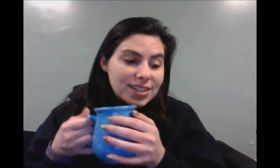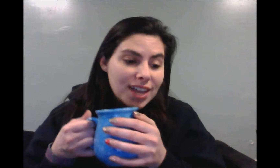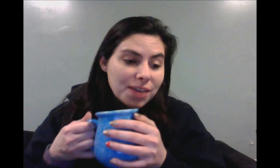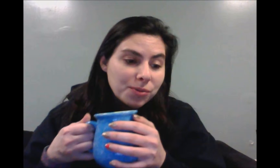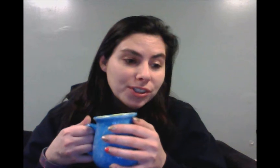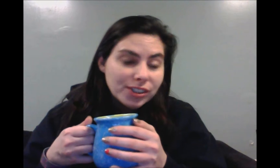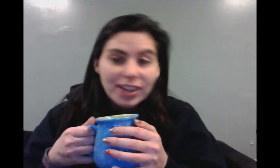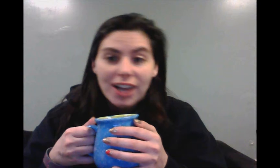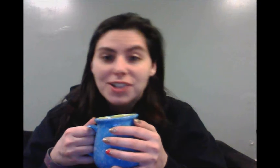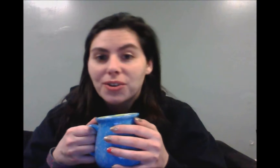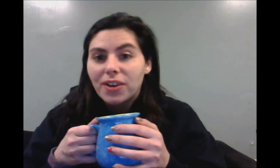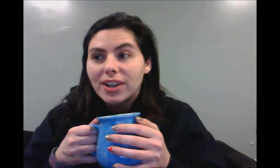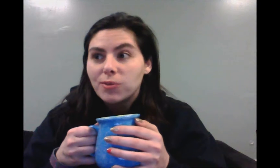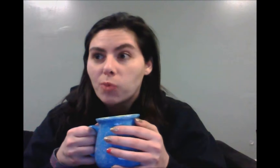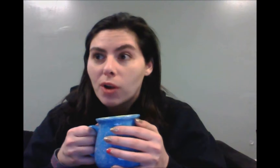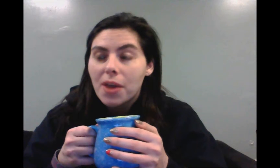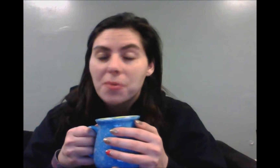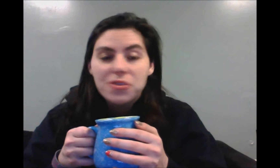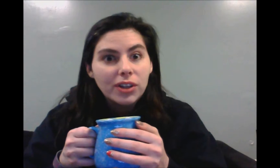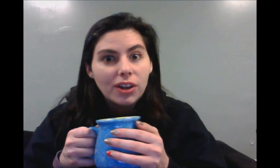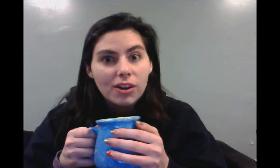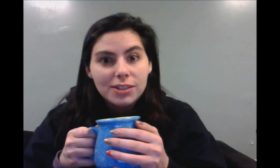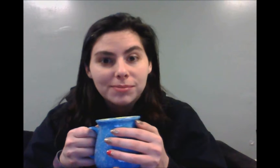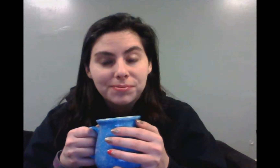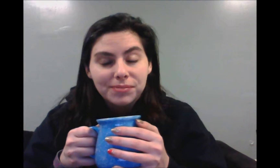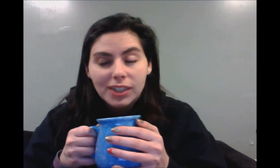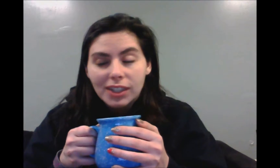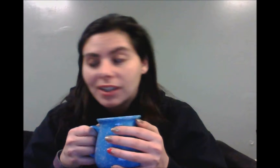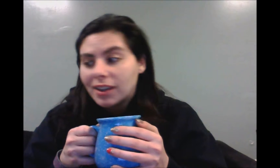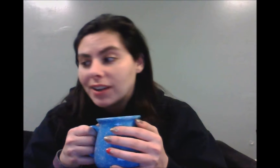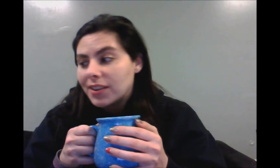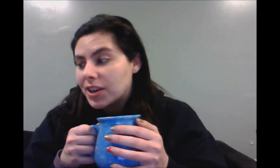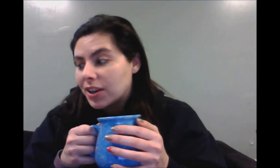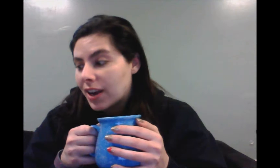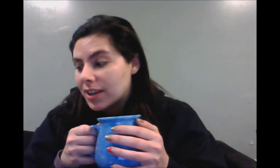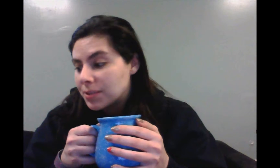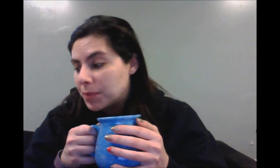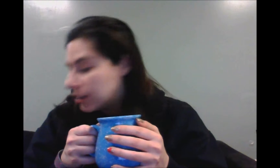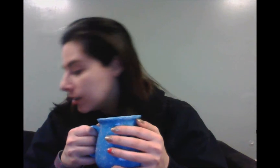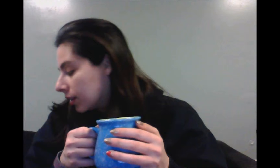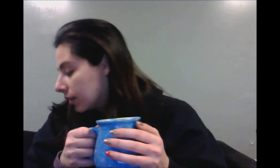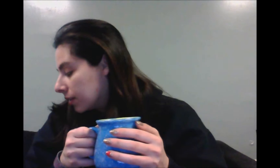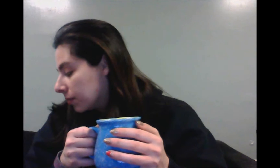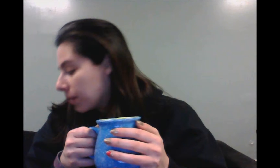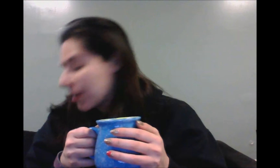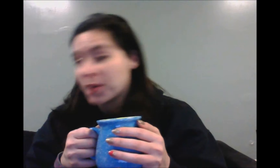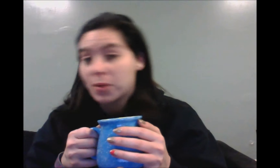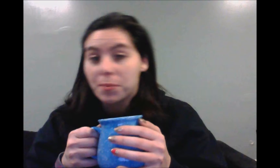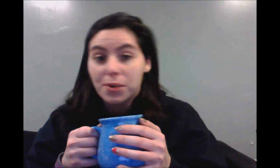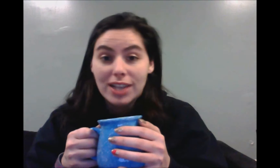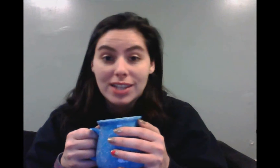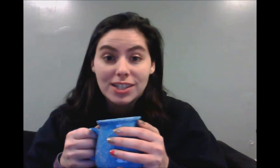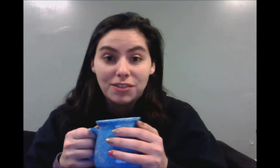that were not so great and one that was really awesome. There has been men that were possessive